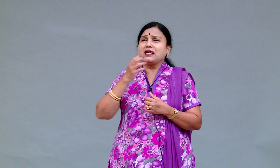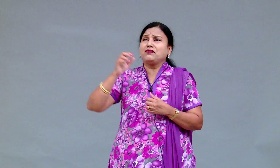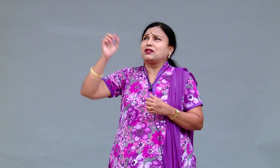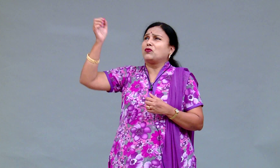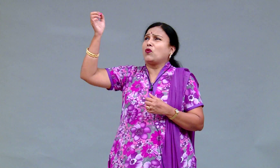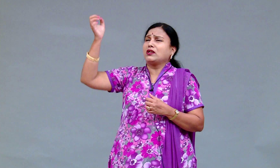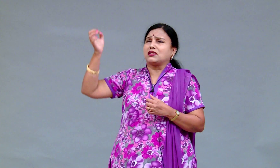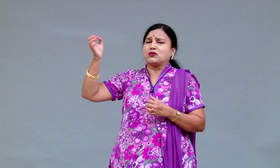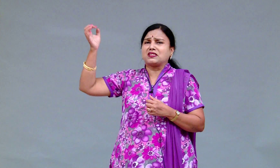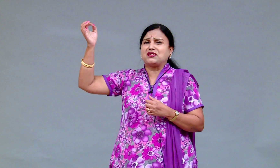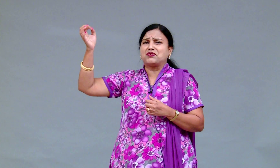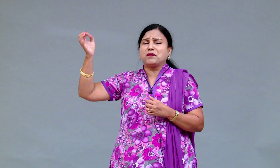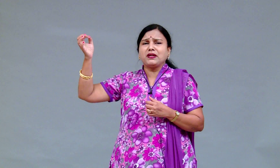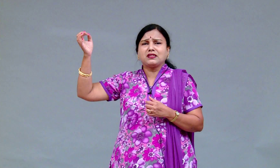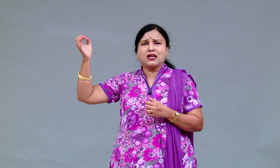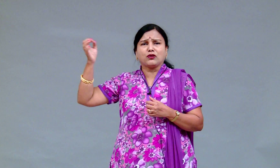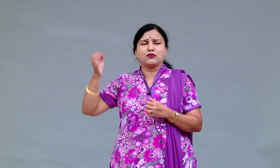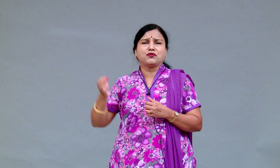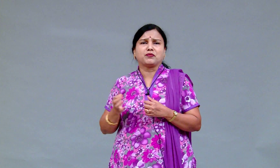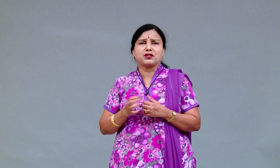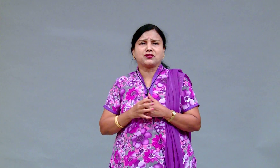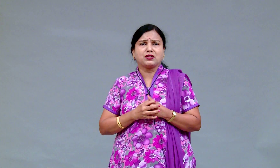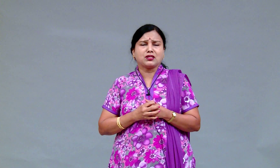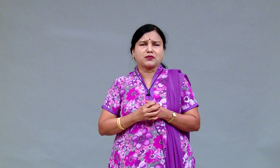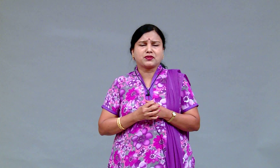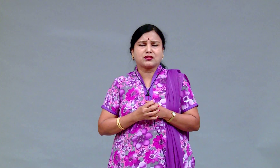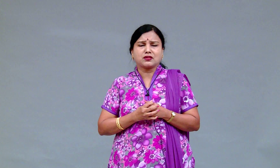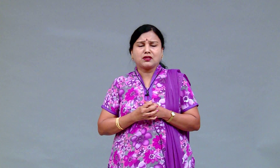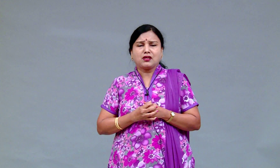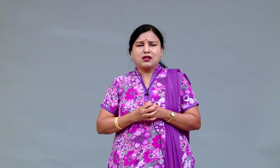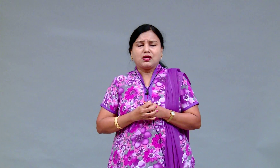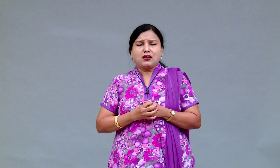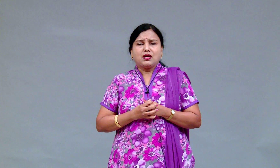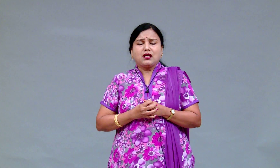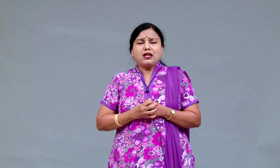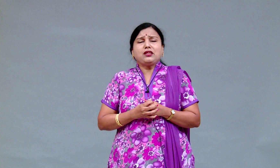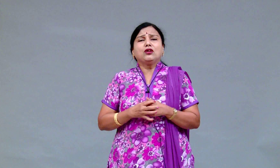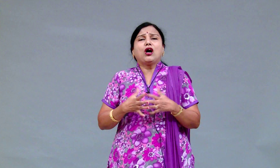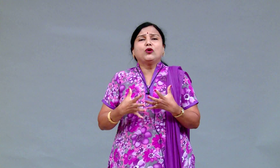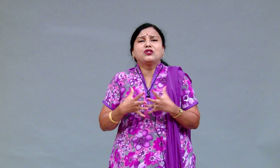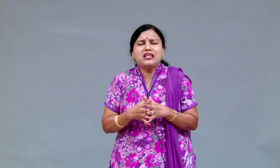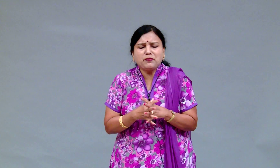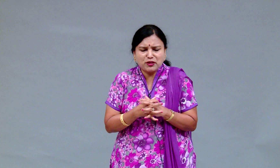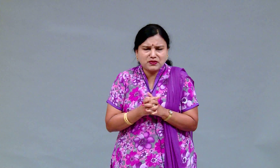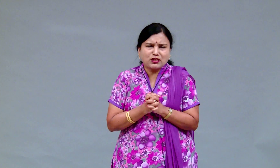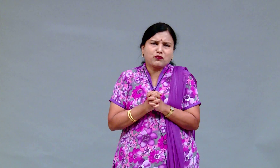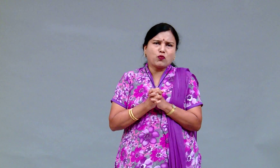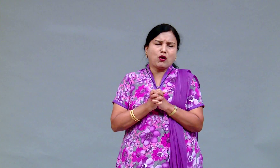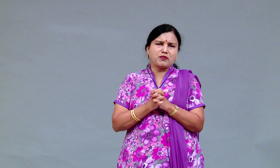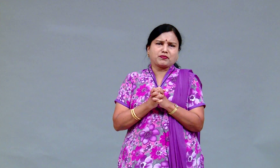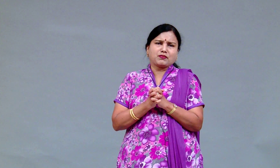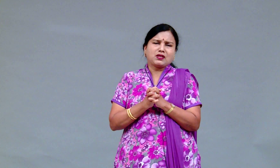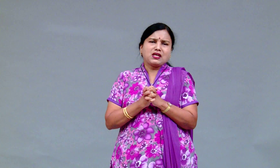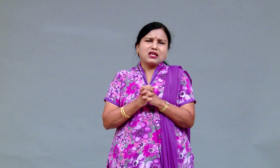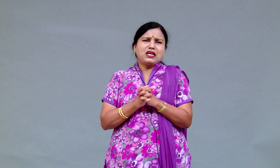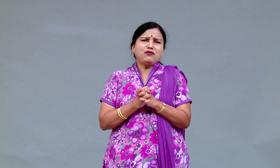even water was dripping down from the treetops. He didn't know how to keep himself warm. He